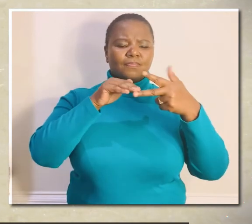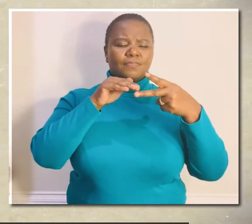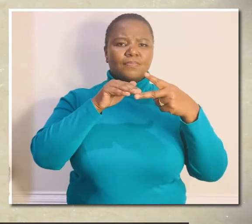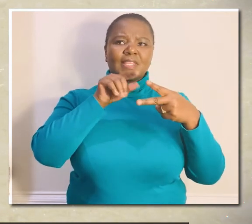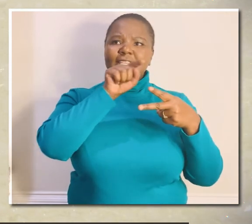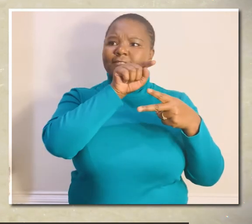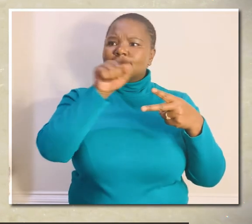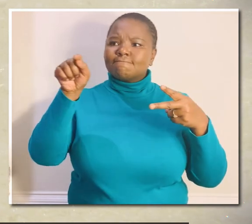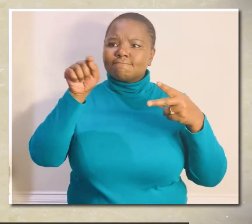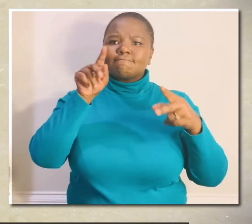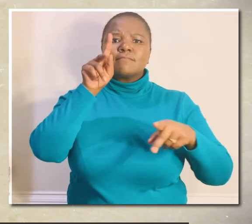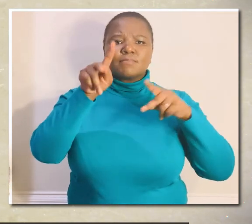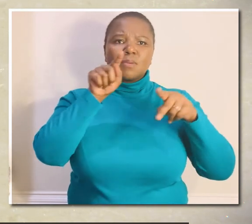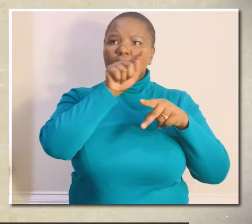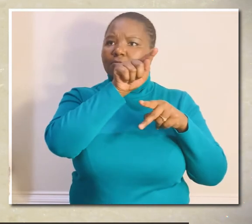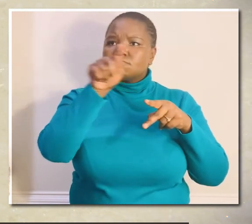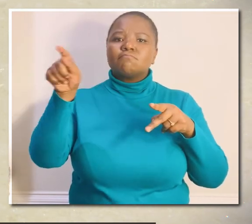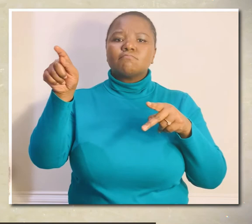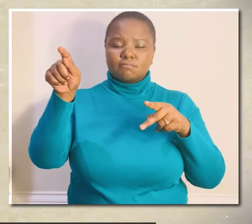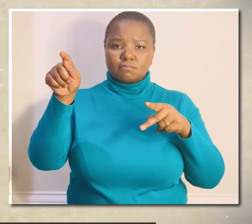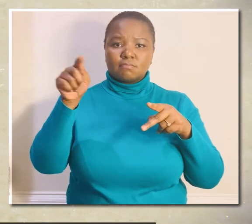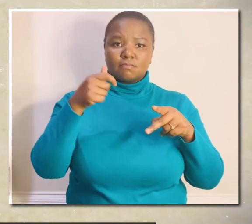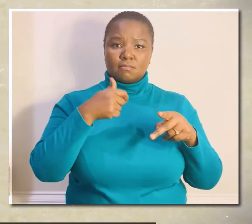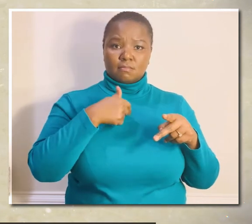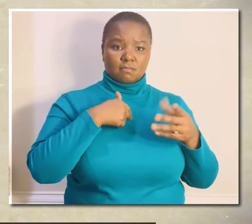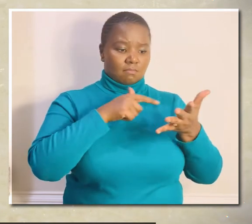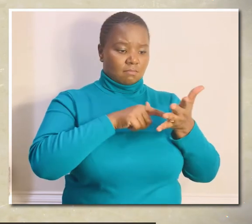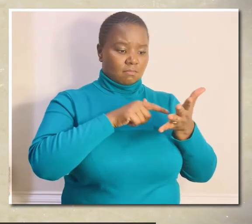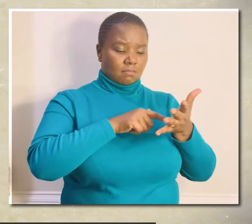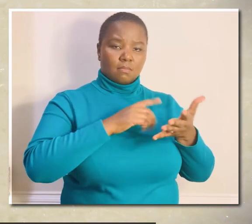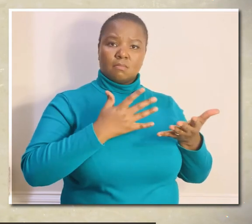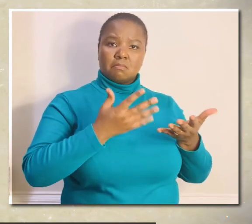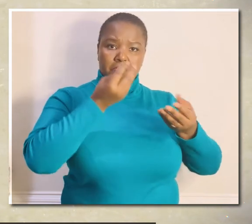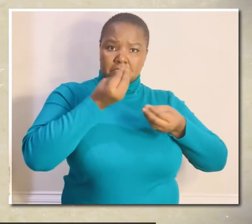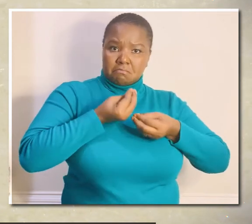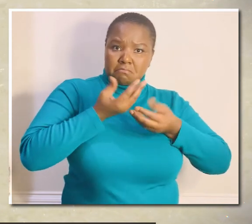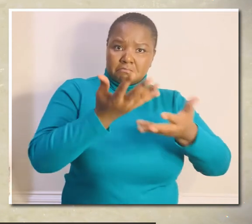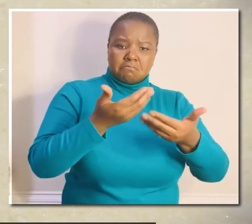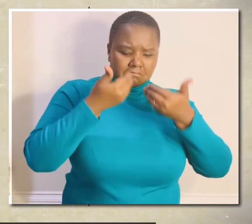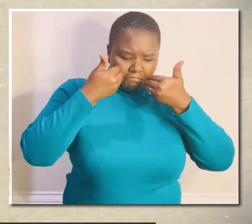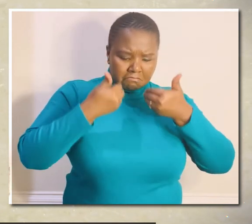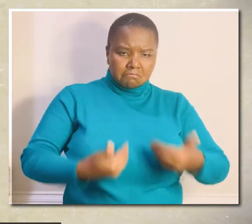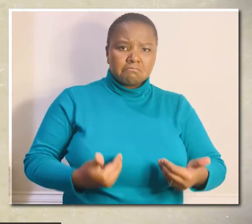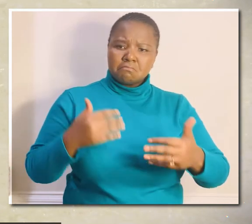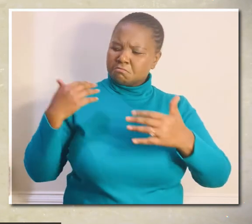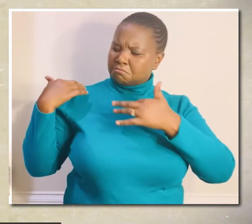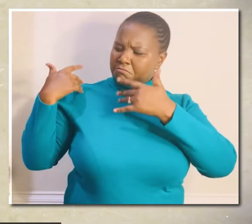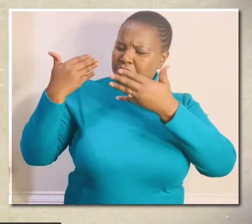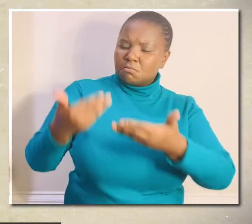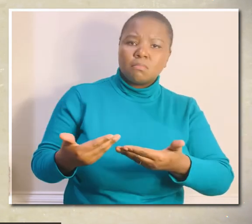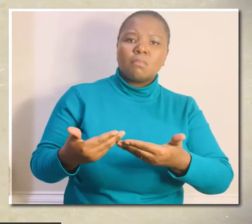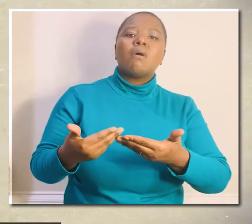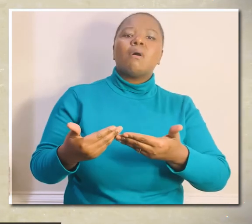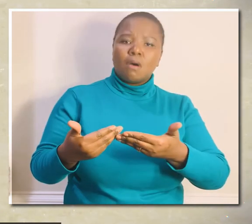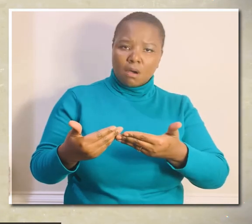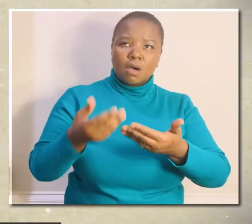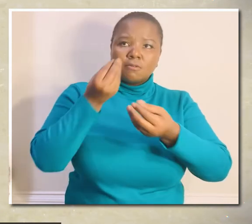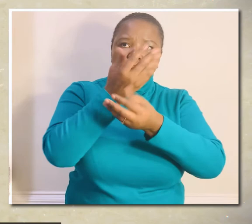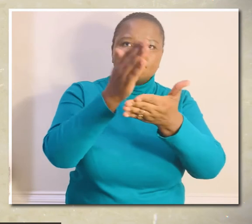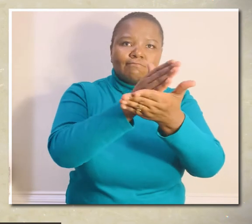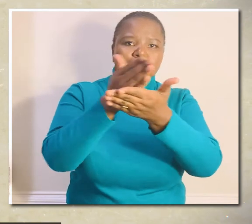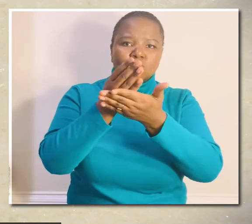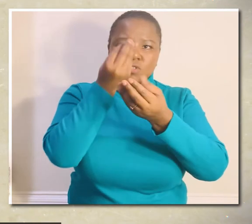there who share my story. And this book can help other people in the world understand me better.